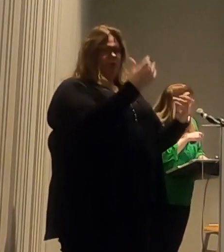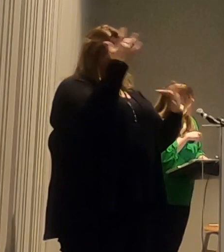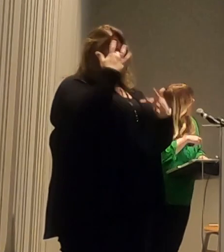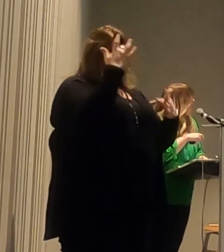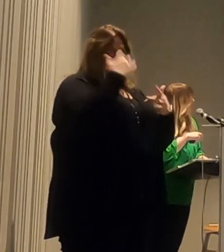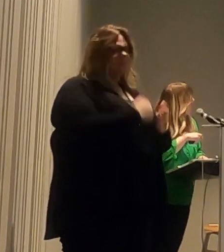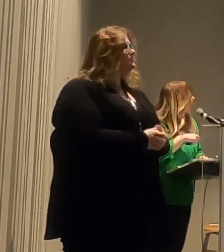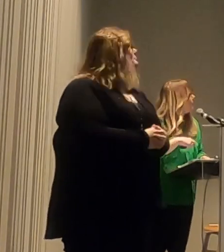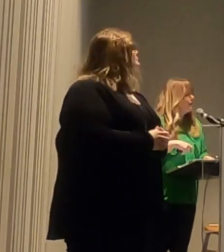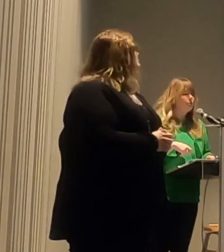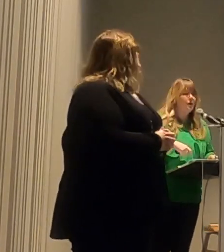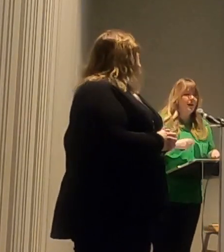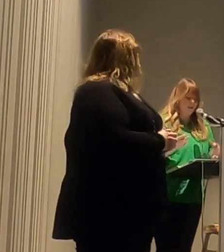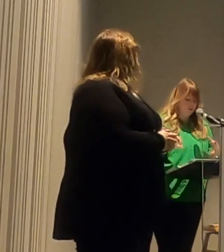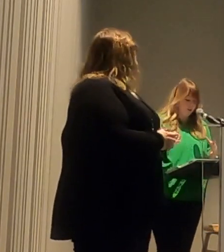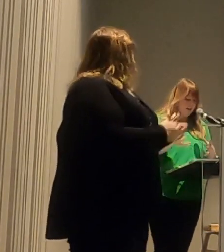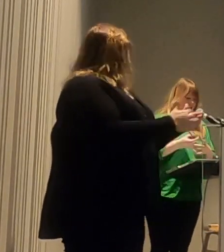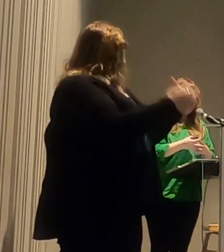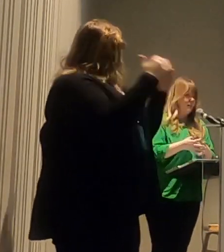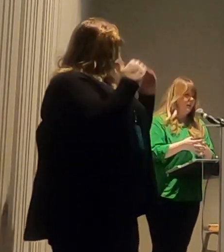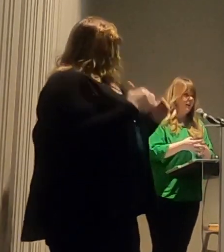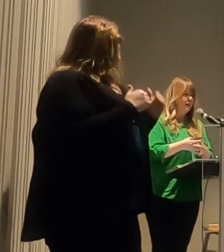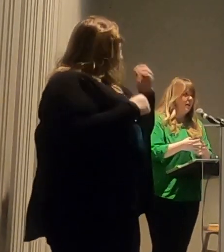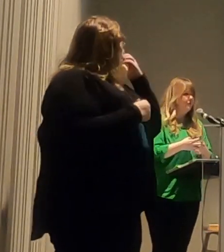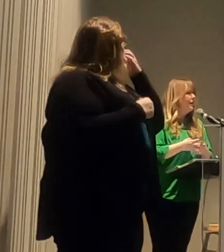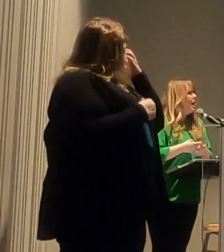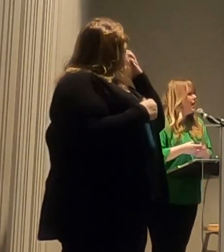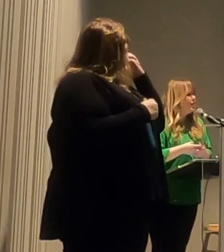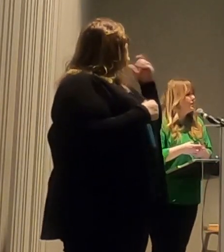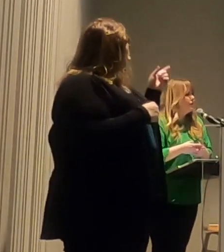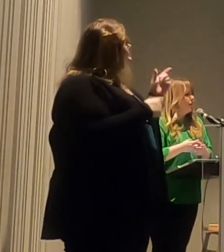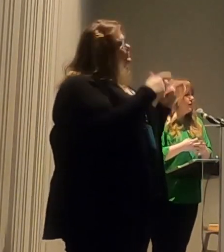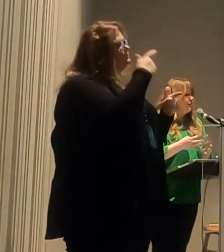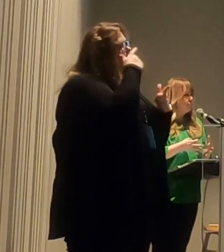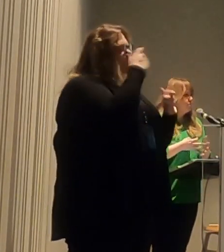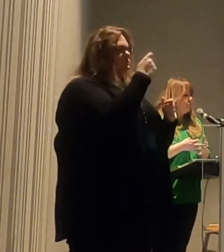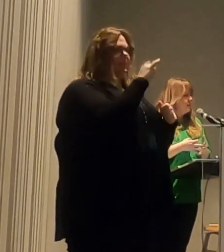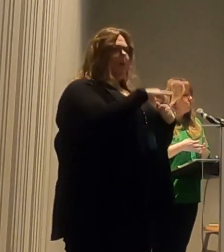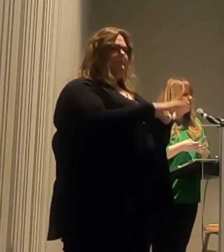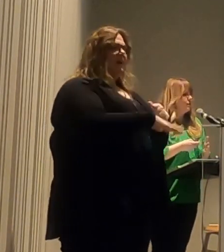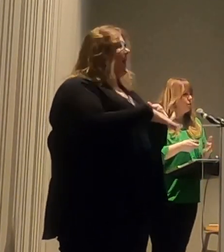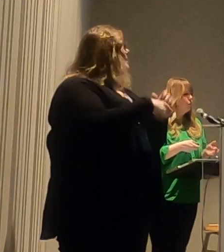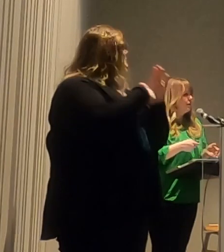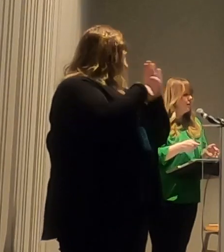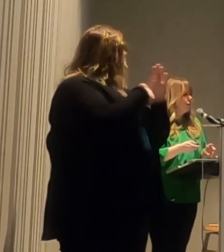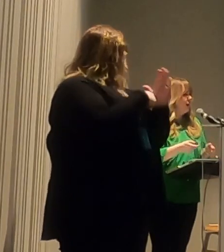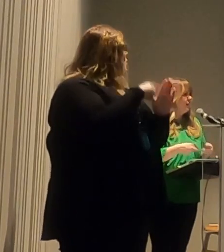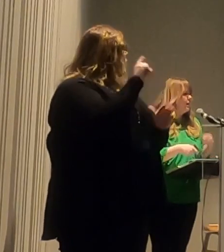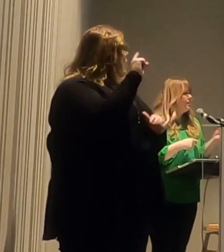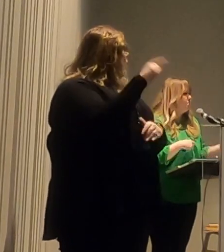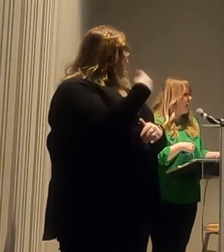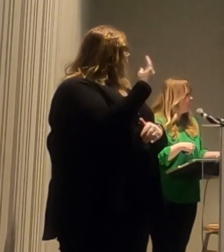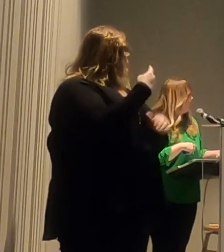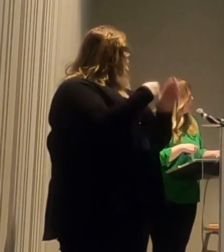Next, on the bottom here, and this one actually, interestingly enough, is this symbol is only located on the back of the